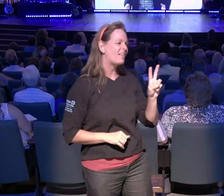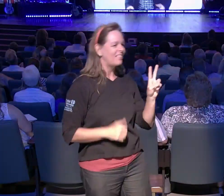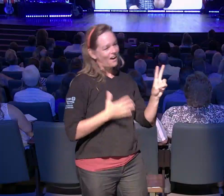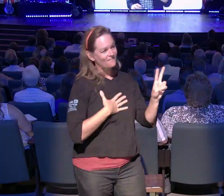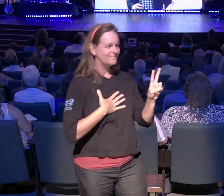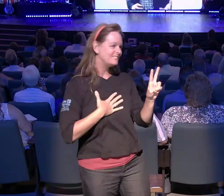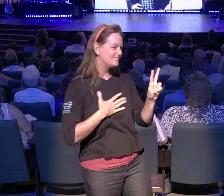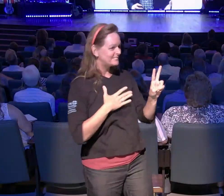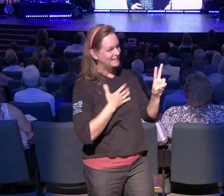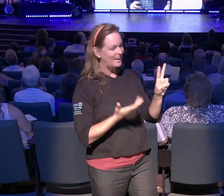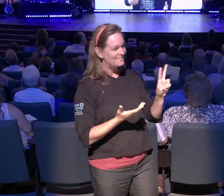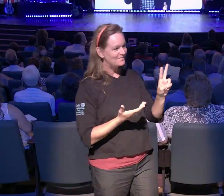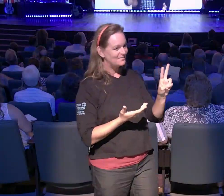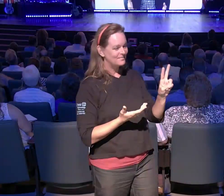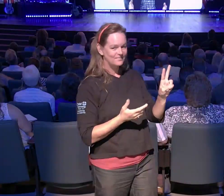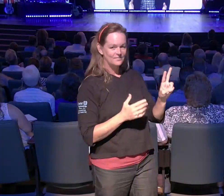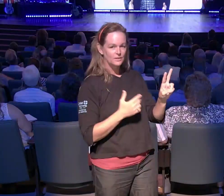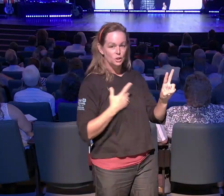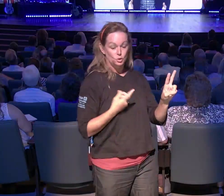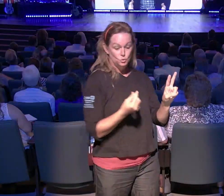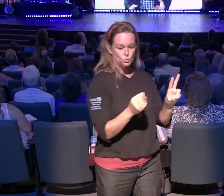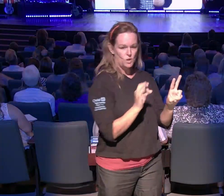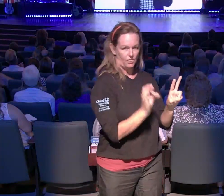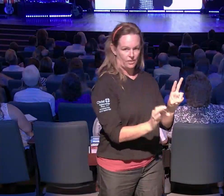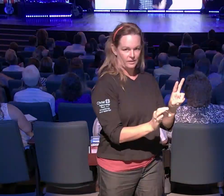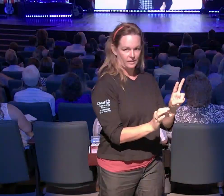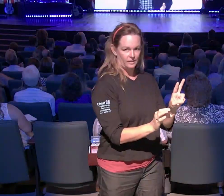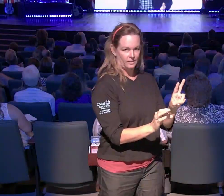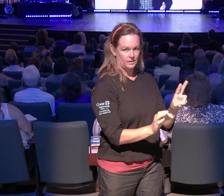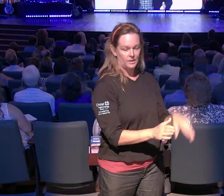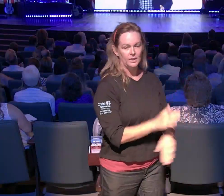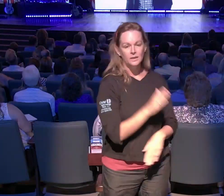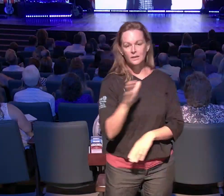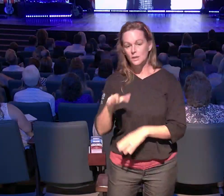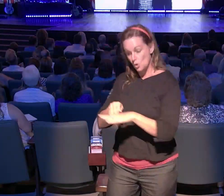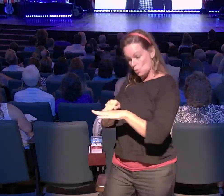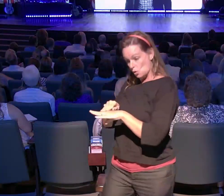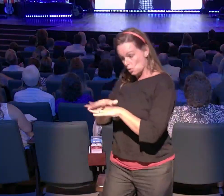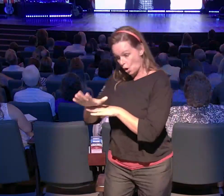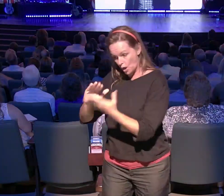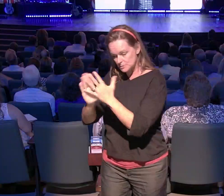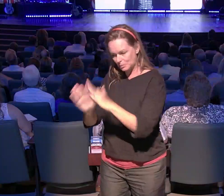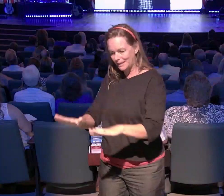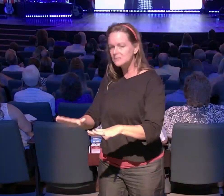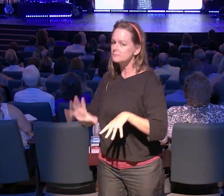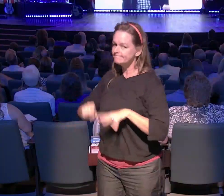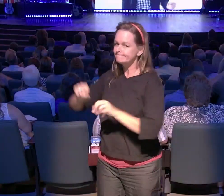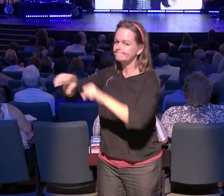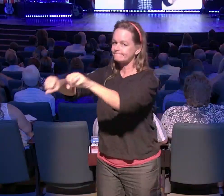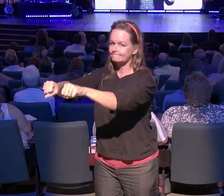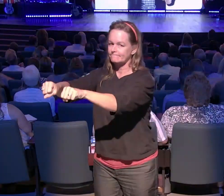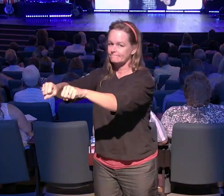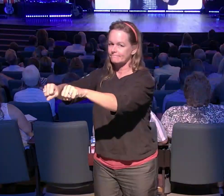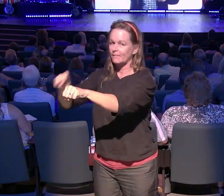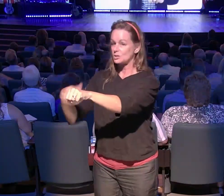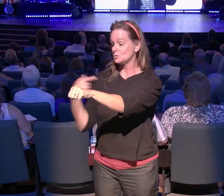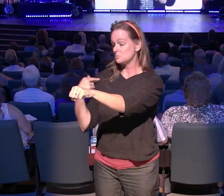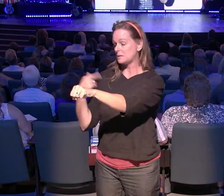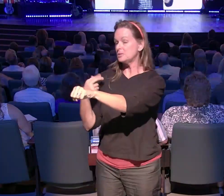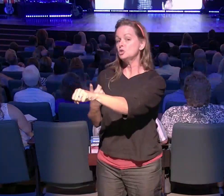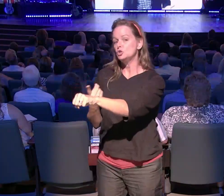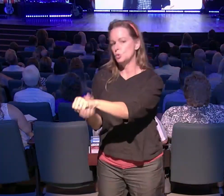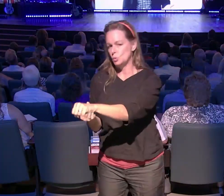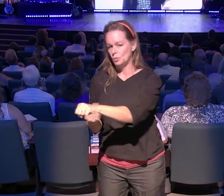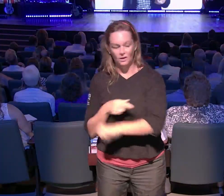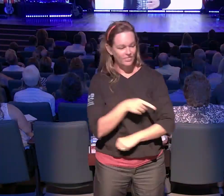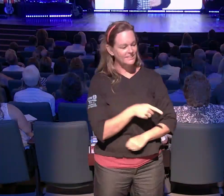peacemaking. One is passive, the other is active. And if you're going to be a peacemaker, you have to take the initiative. See, after Jesus states, "Blessed